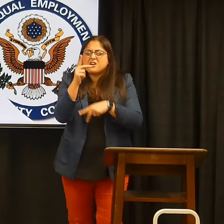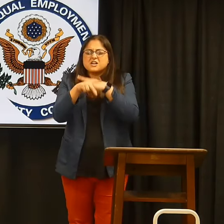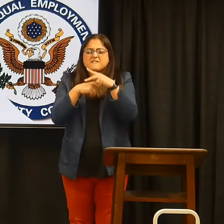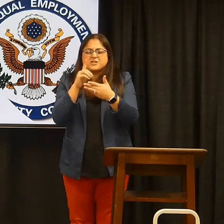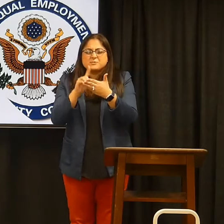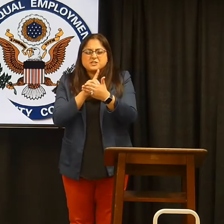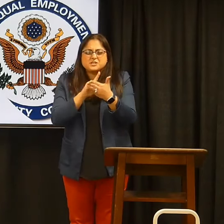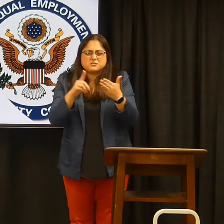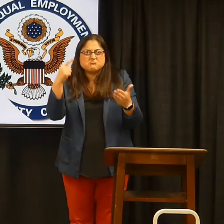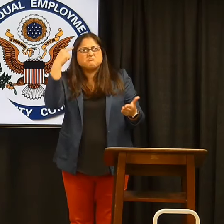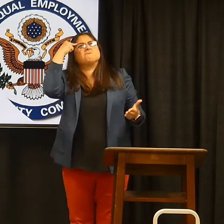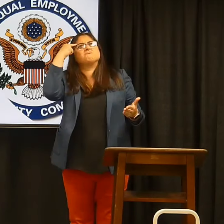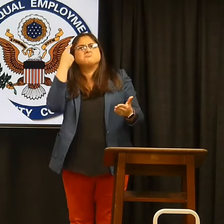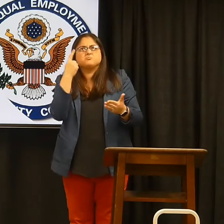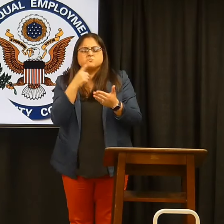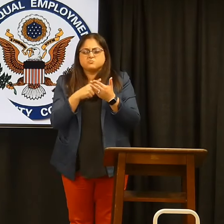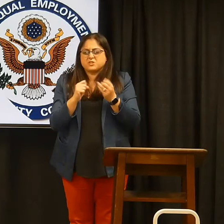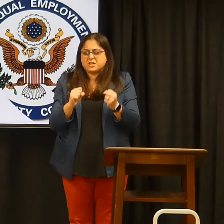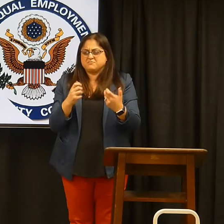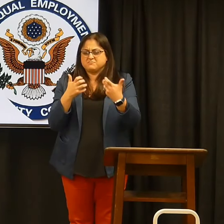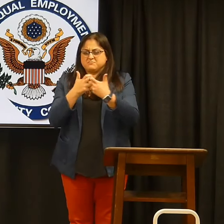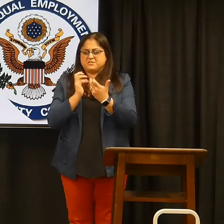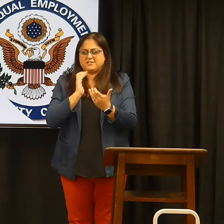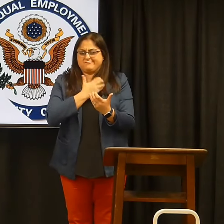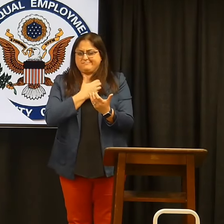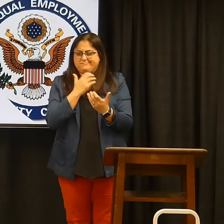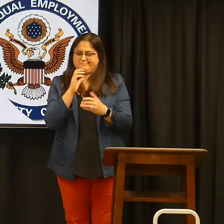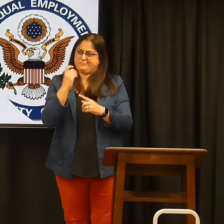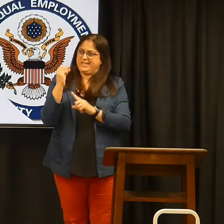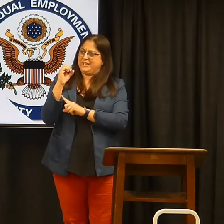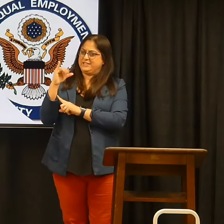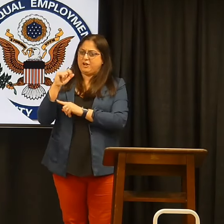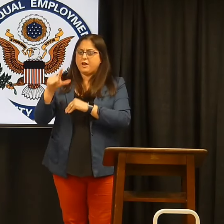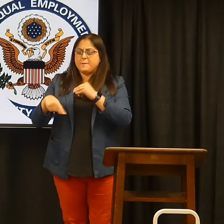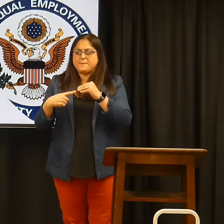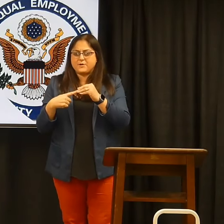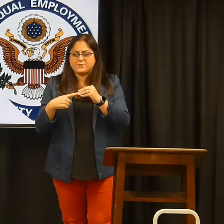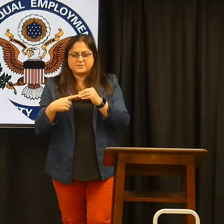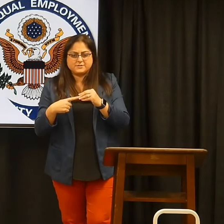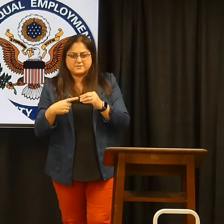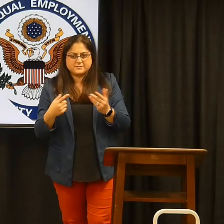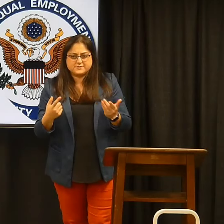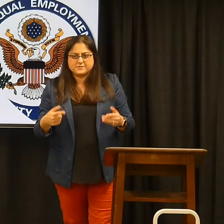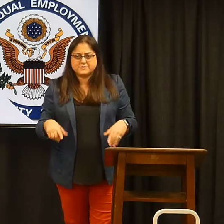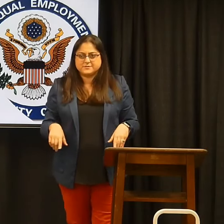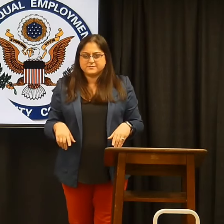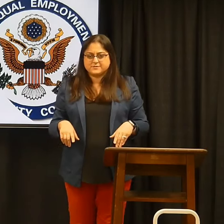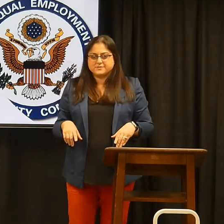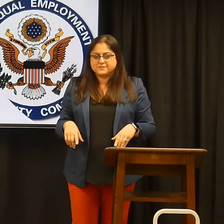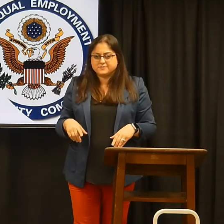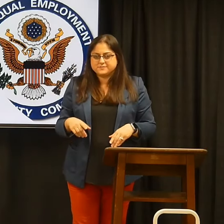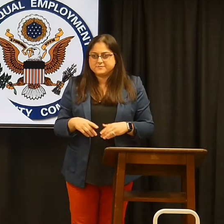So what types of discrimination might there be? What kind of discrimination is there?